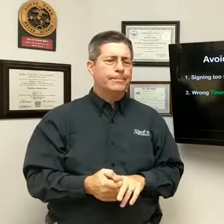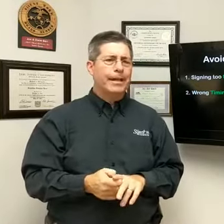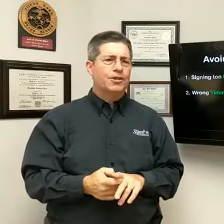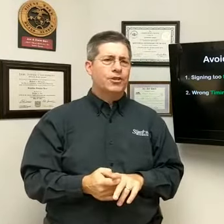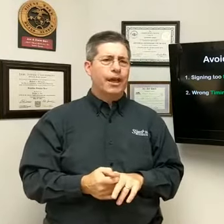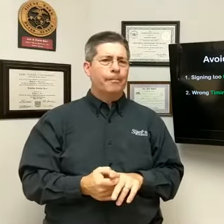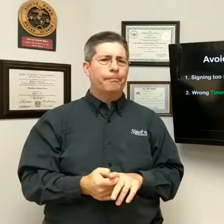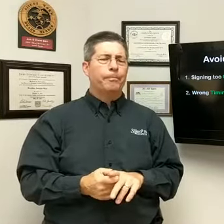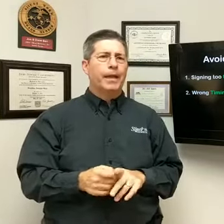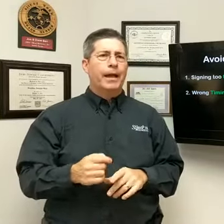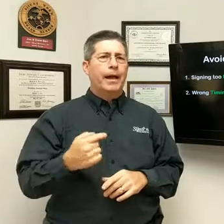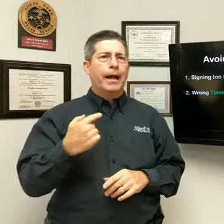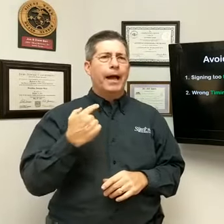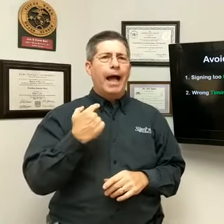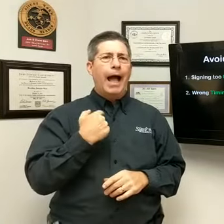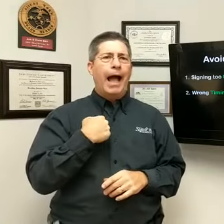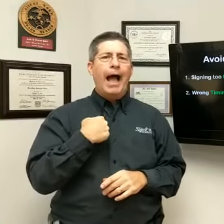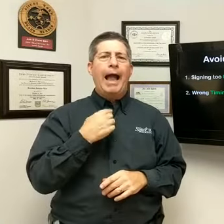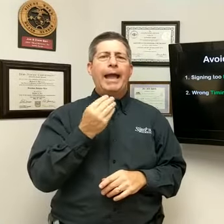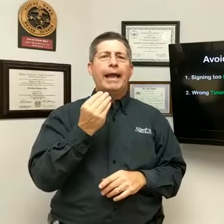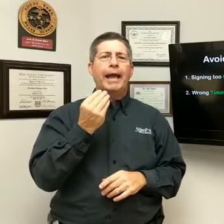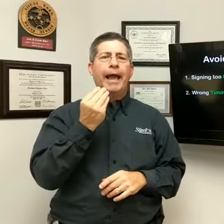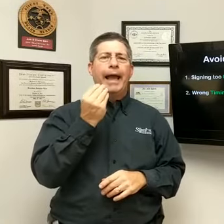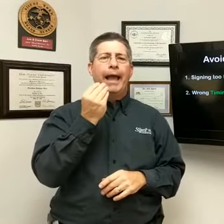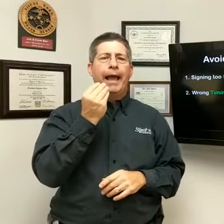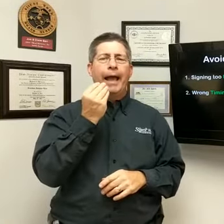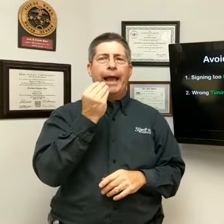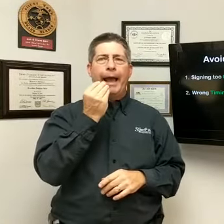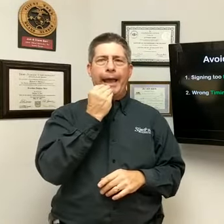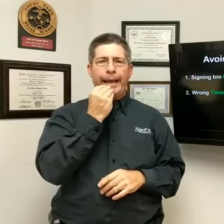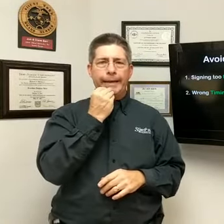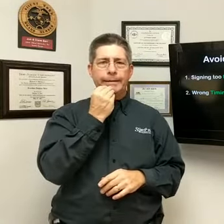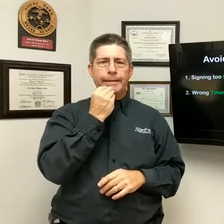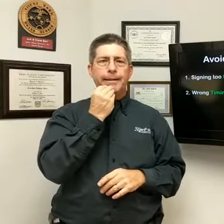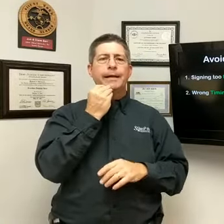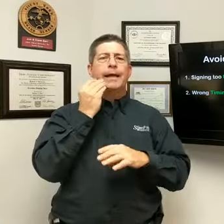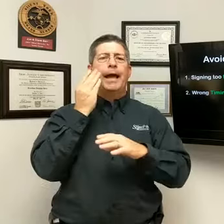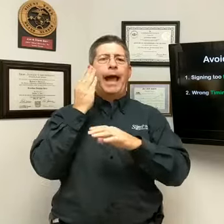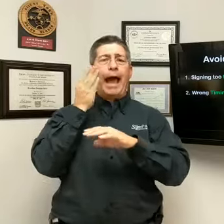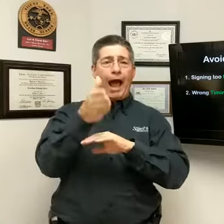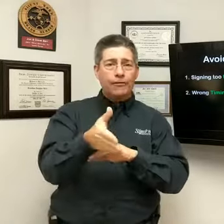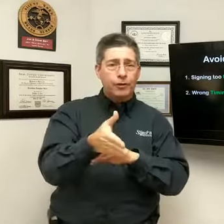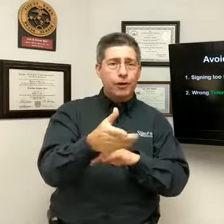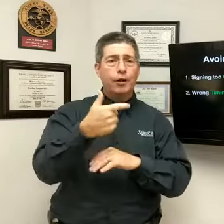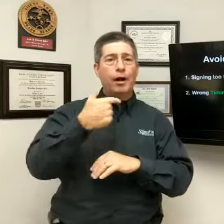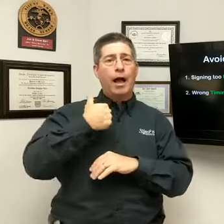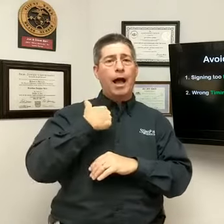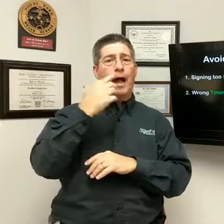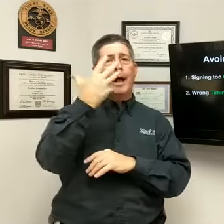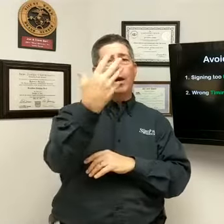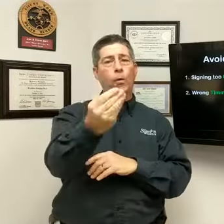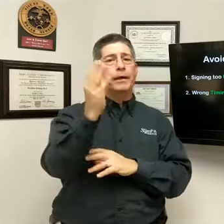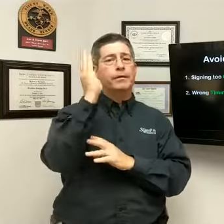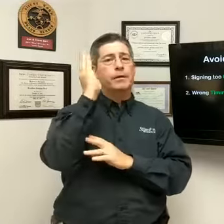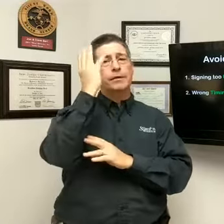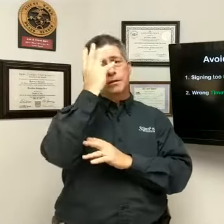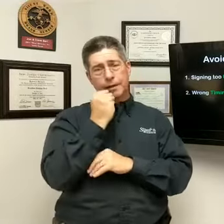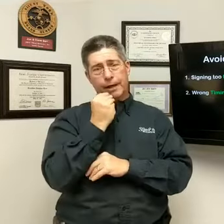Let's see. I ate after I went to sleep.